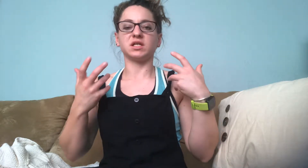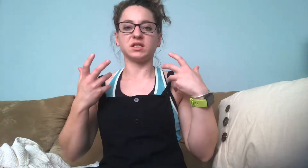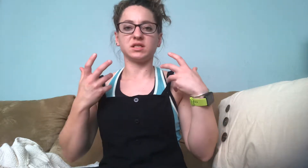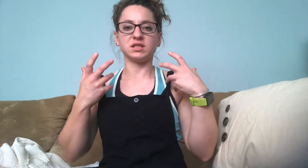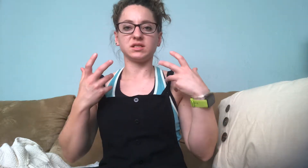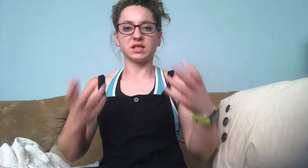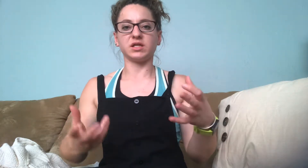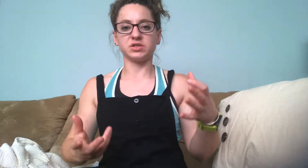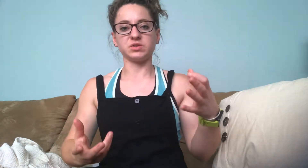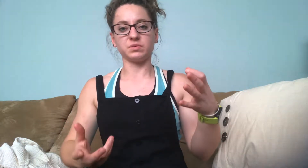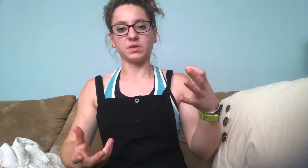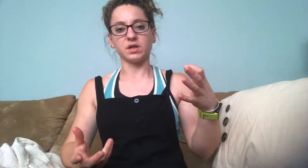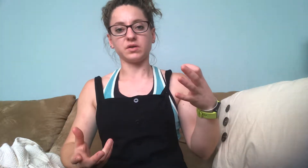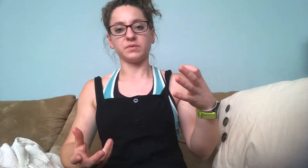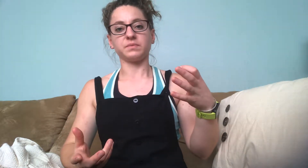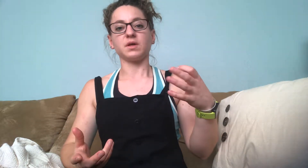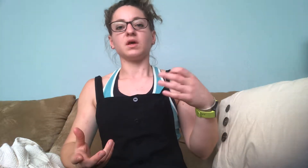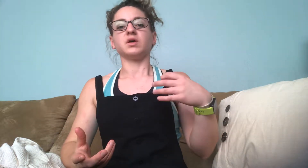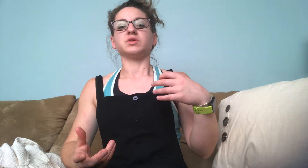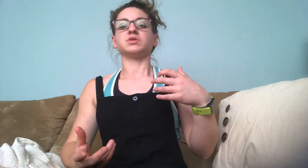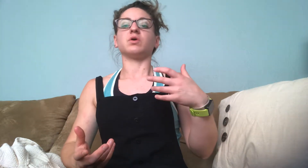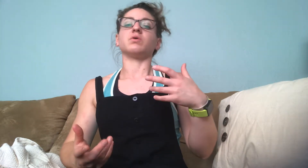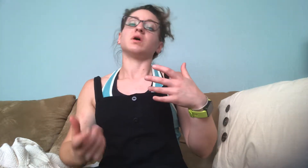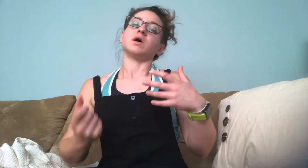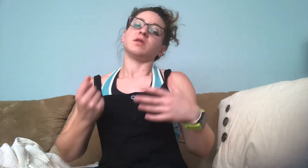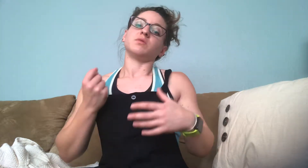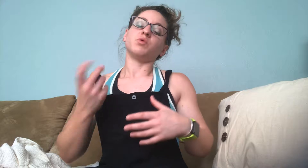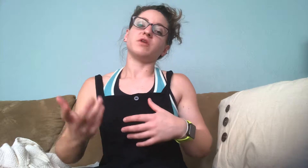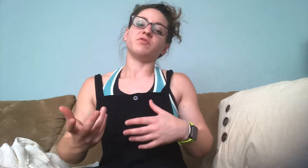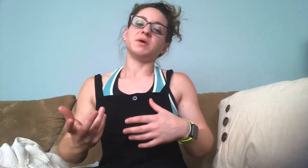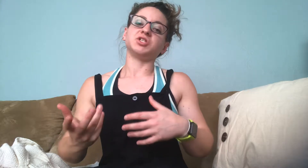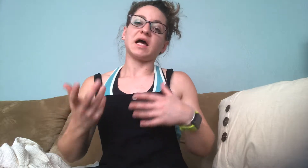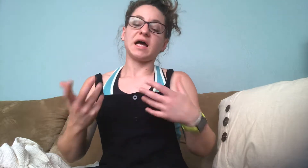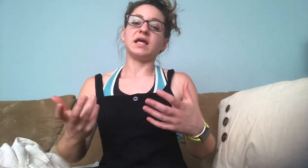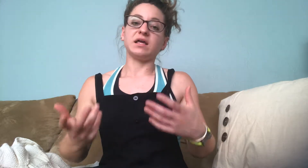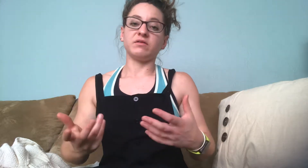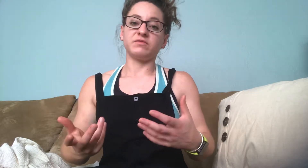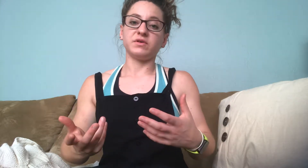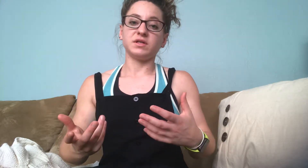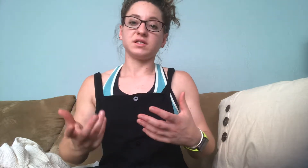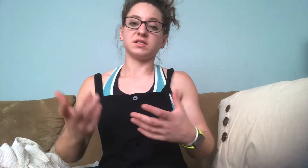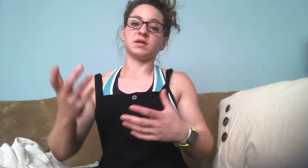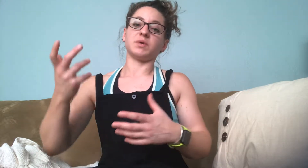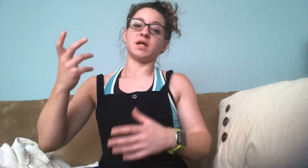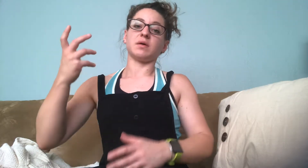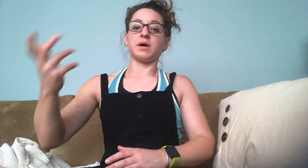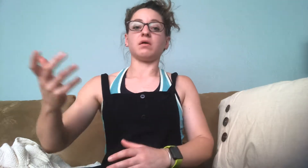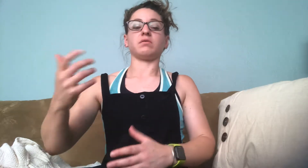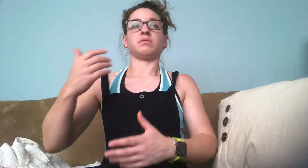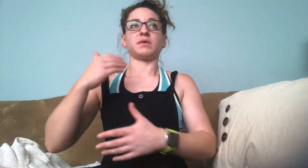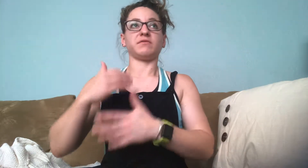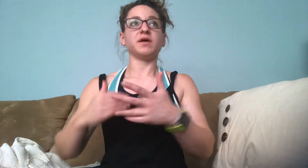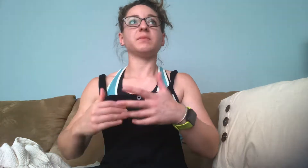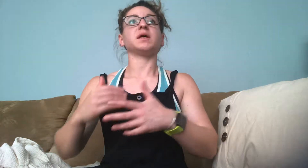establishing these connections with one another. So the more information I give to somebody about my